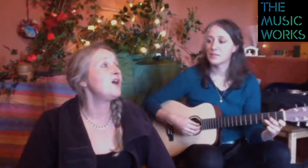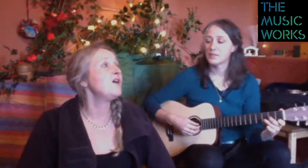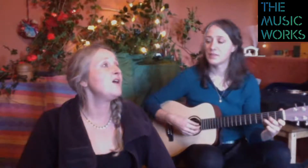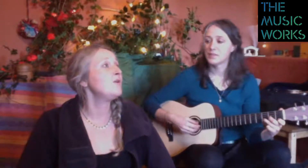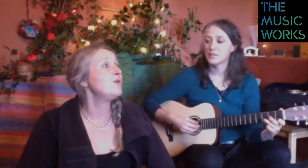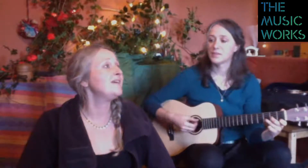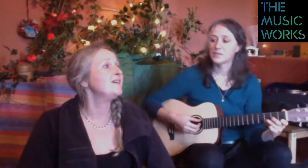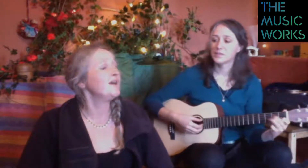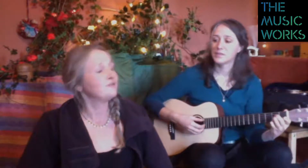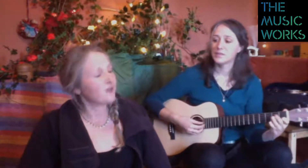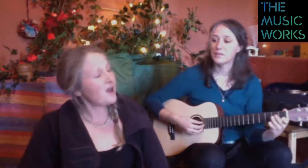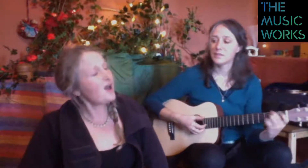flowing.